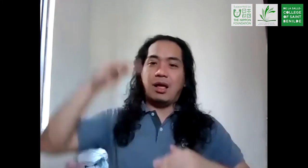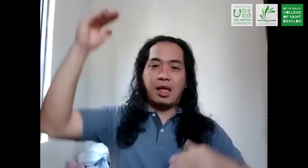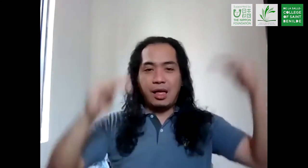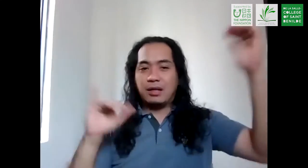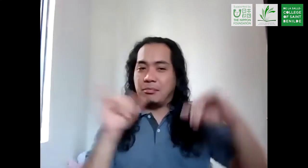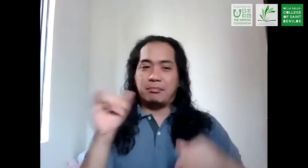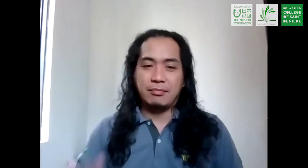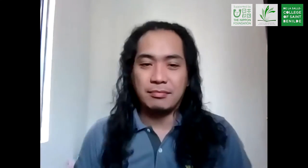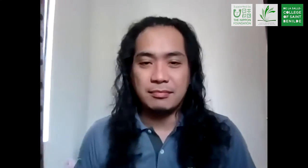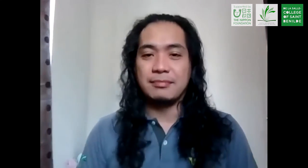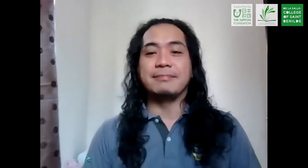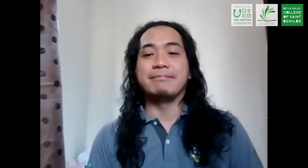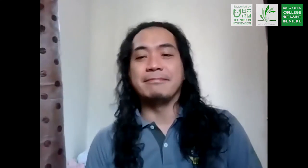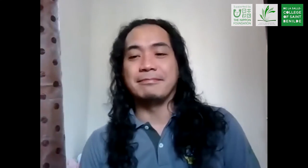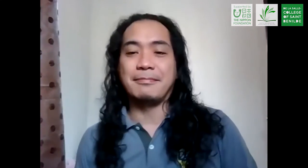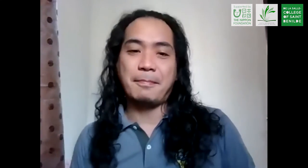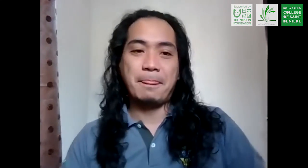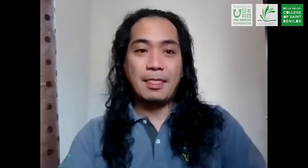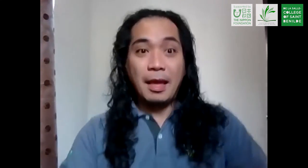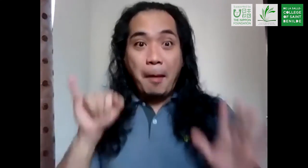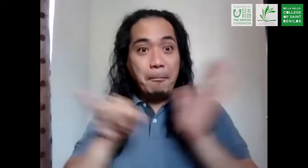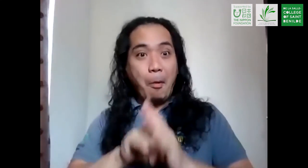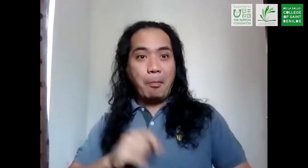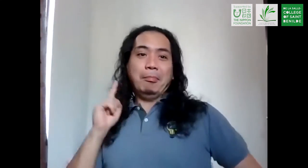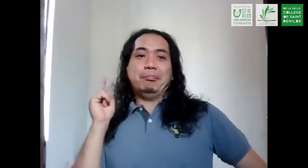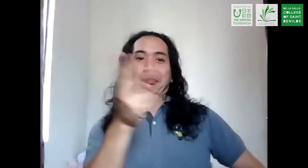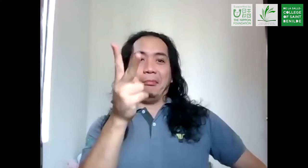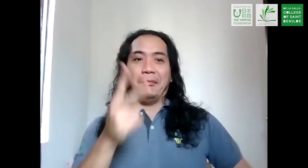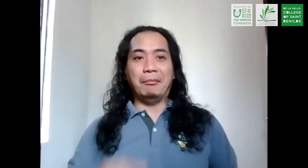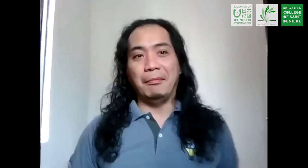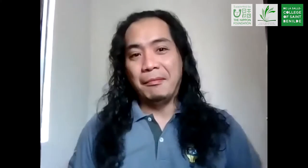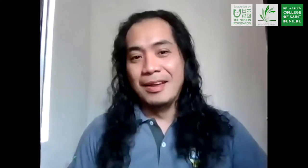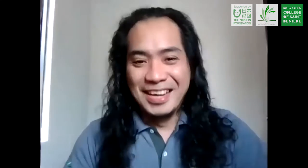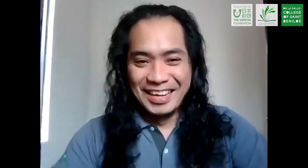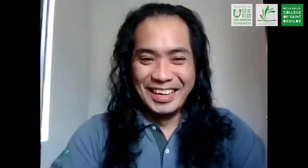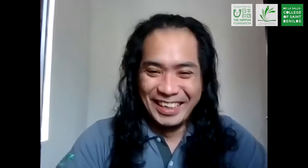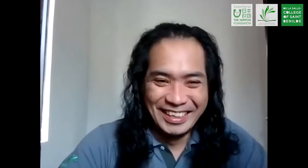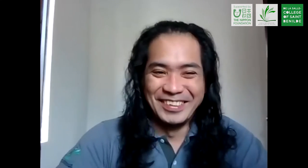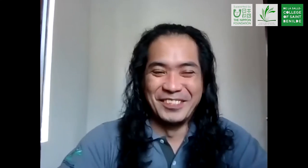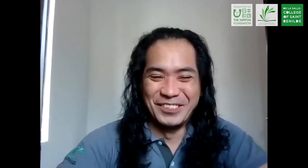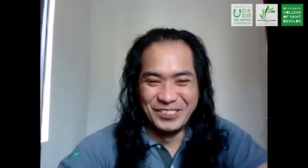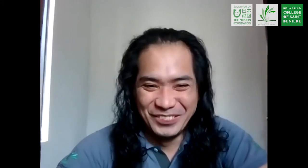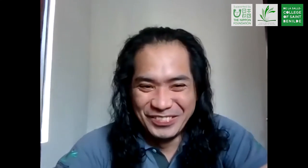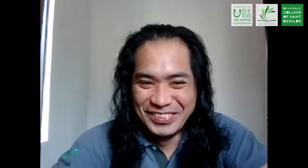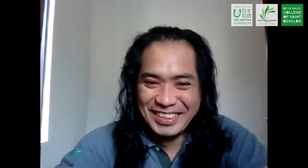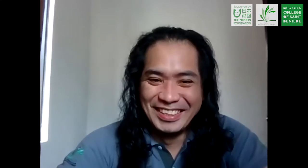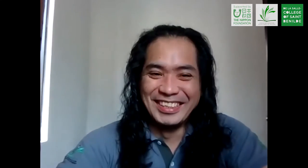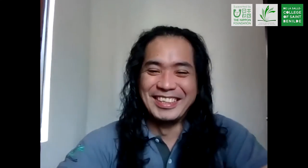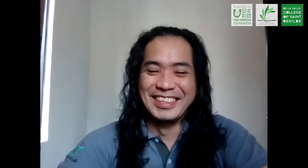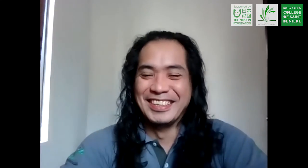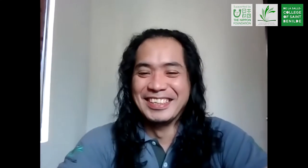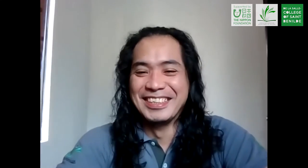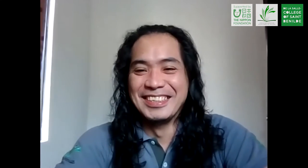That's that sign. So it's basically a comparison, and it could also be applied to bigger than the other, or one side Yeah. bigger than the other as